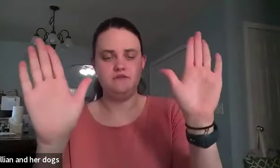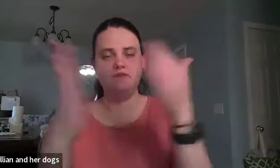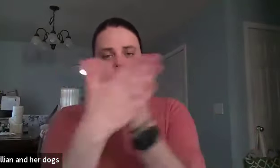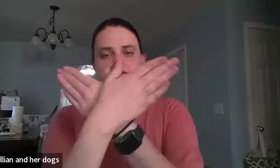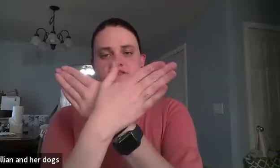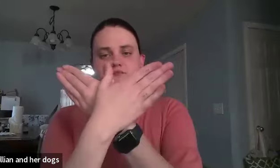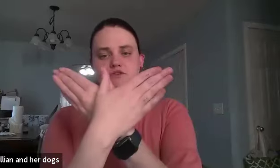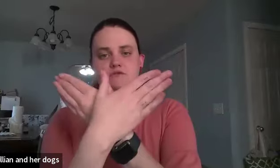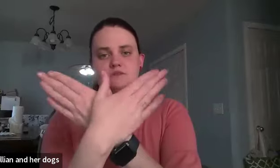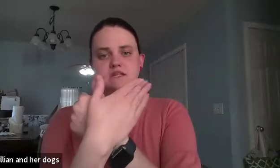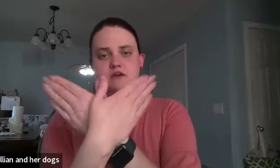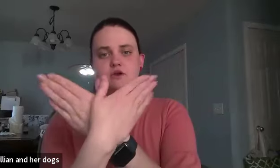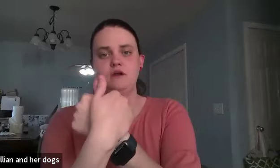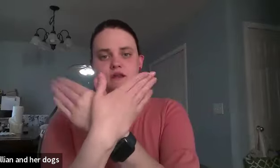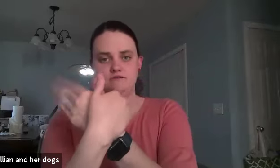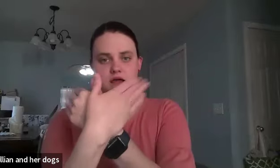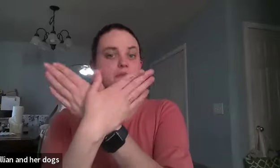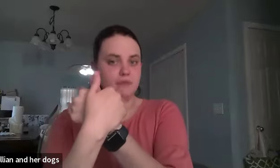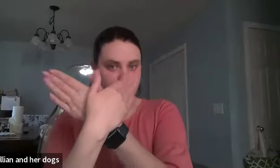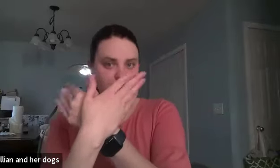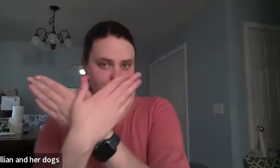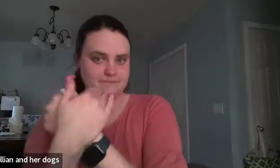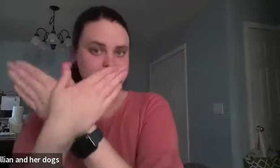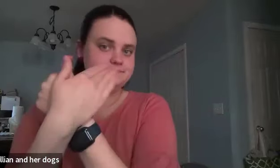have the 5s, put the thumbs together, and you find butterfly.